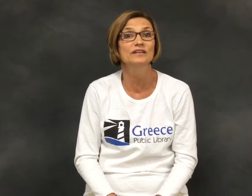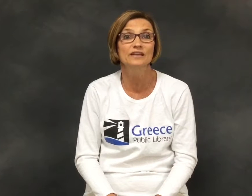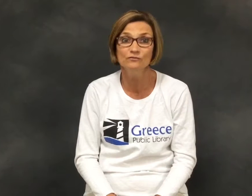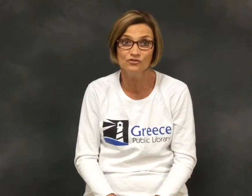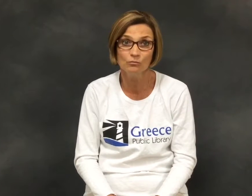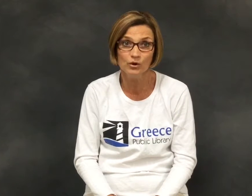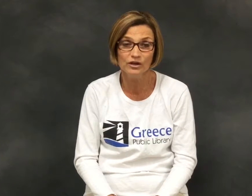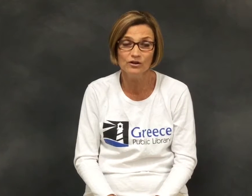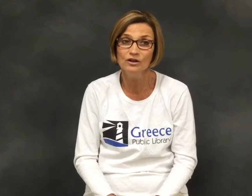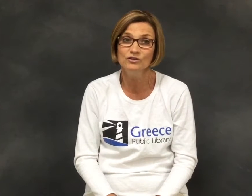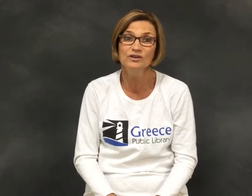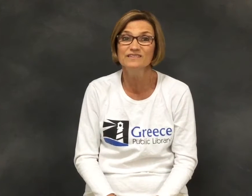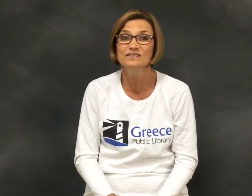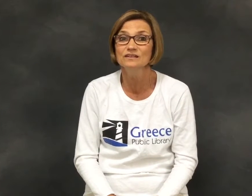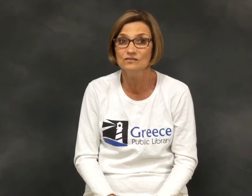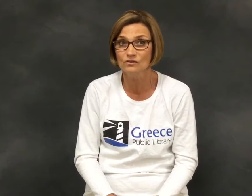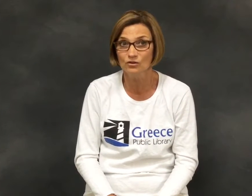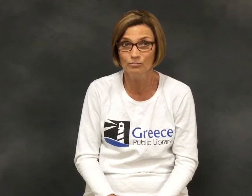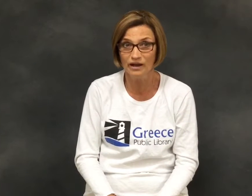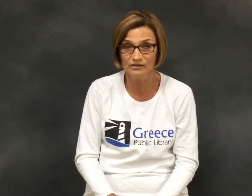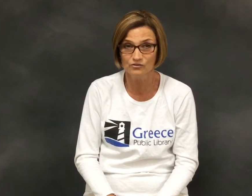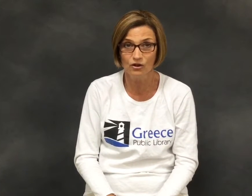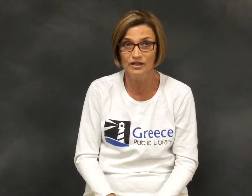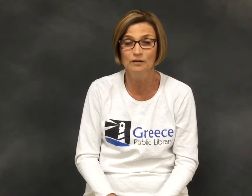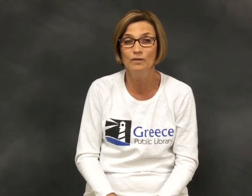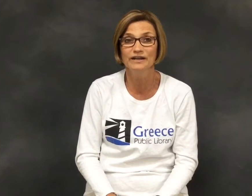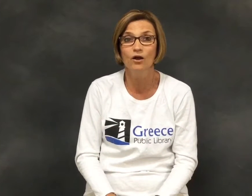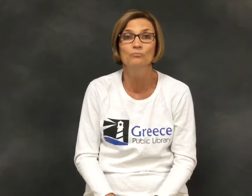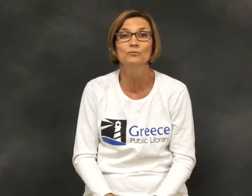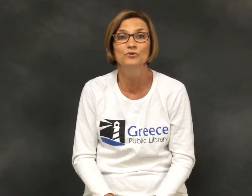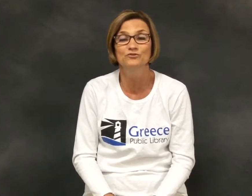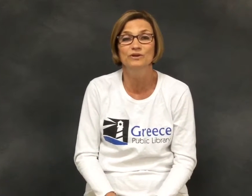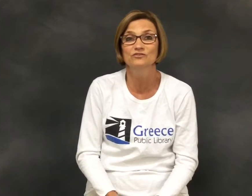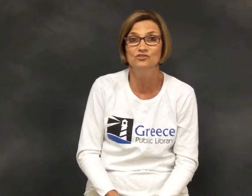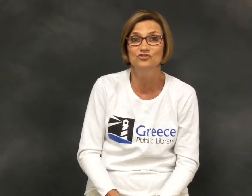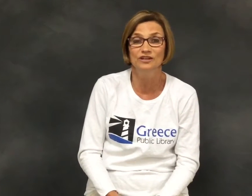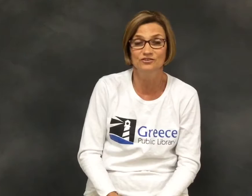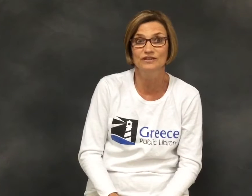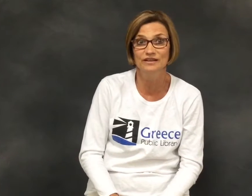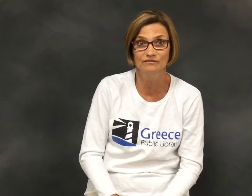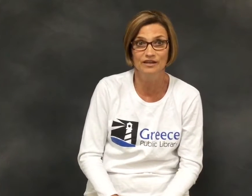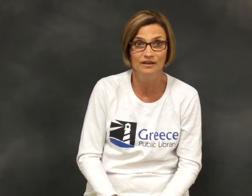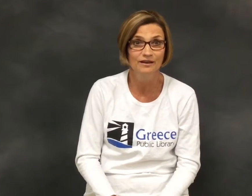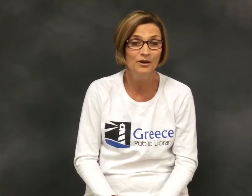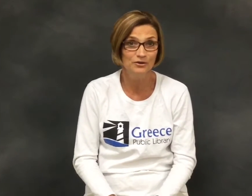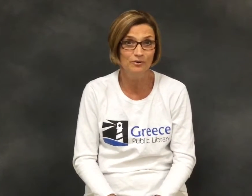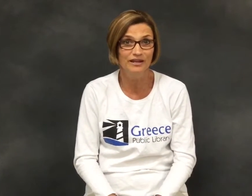leave somewhere. You can sing this little goodbye song and it might help them with transitioning to leaving. You ready?